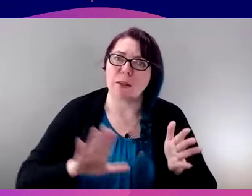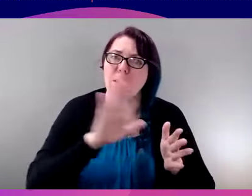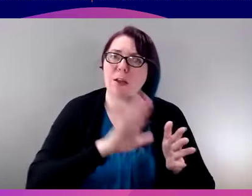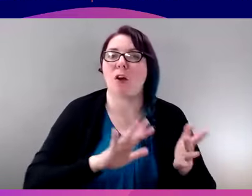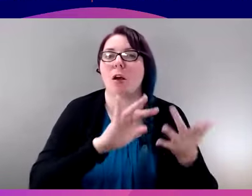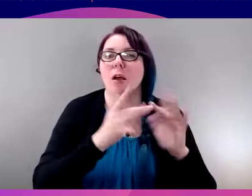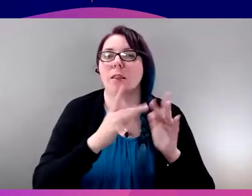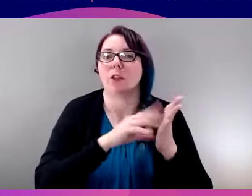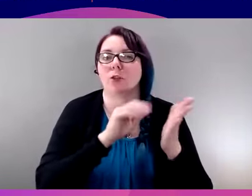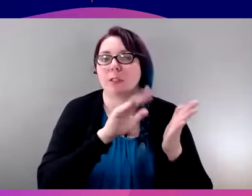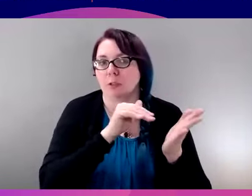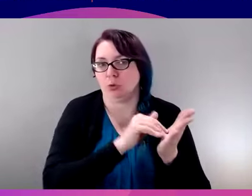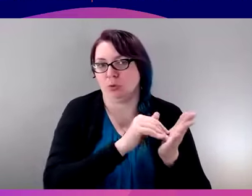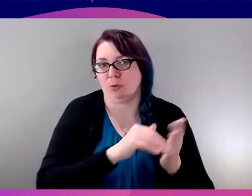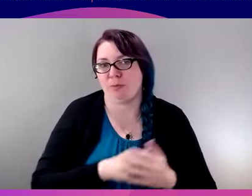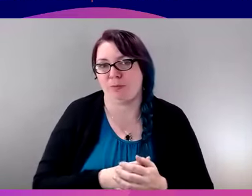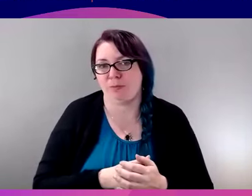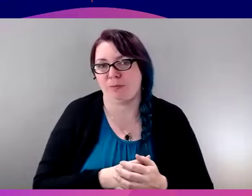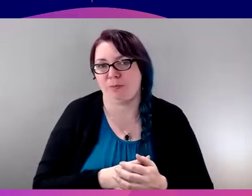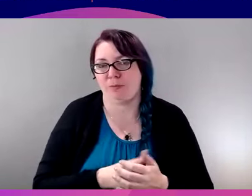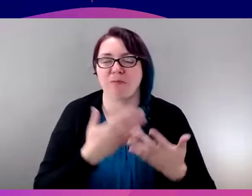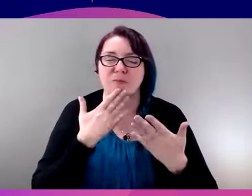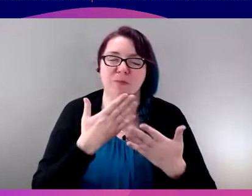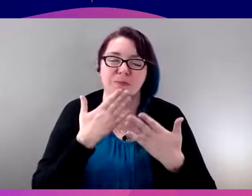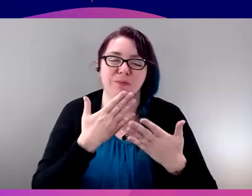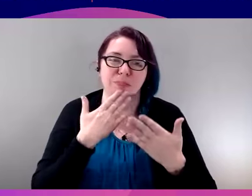that we've just heard about. Thank you so much, everyone. Bye for now.